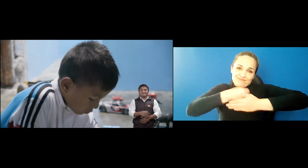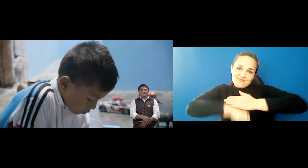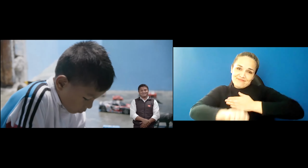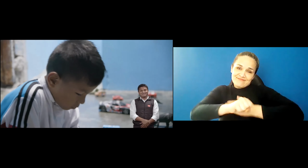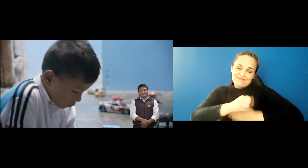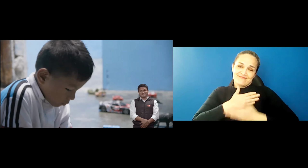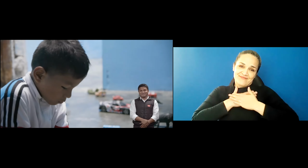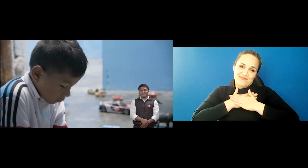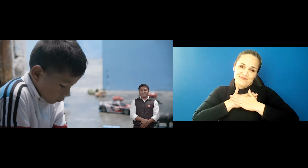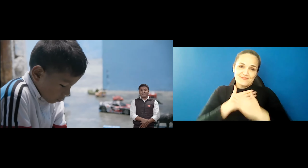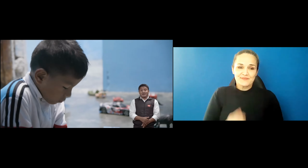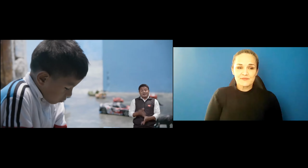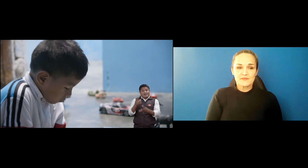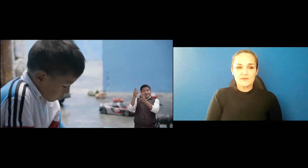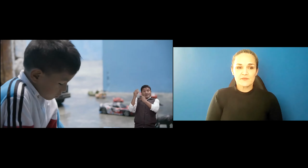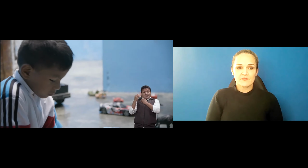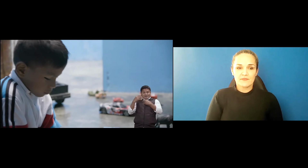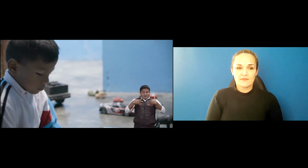mother.